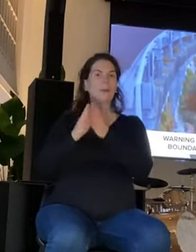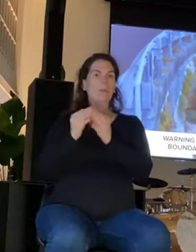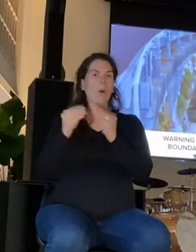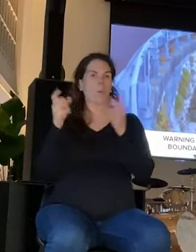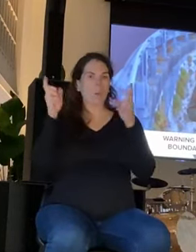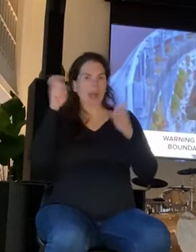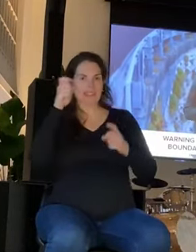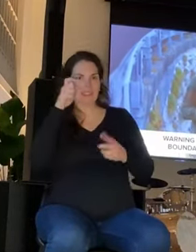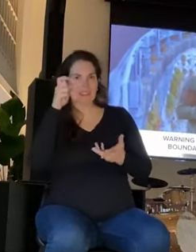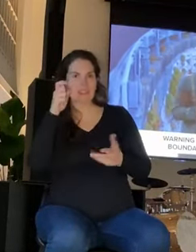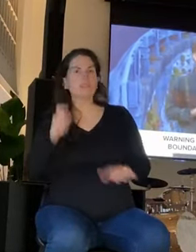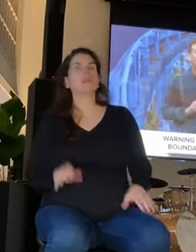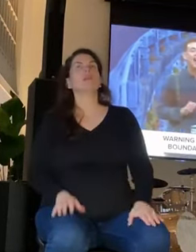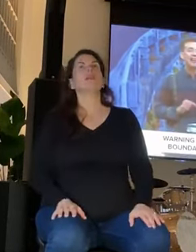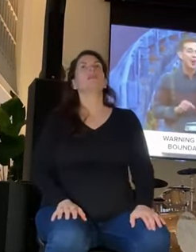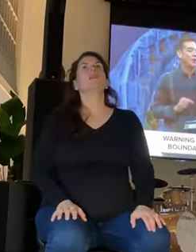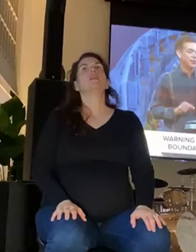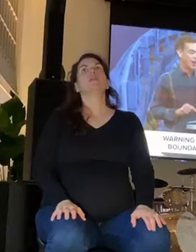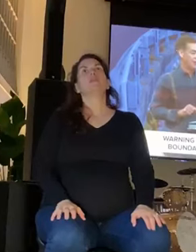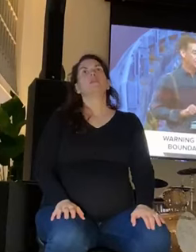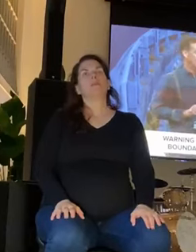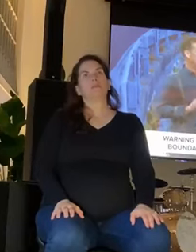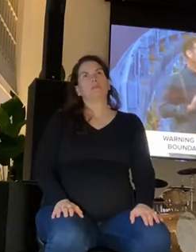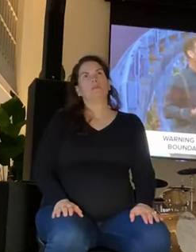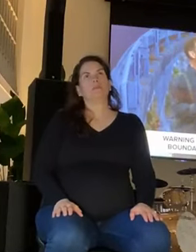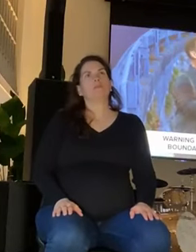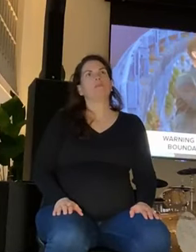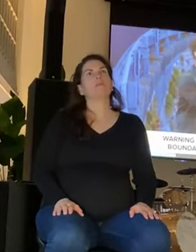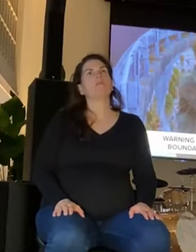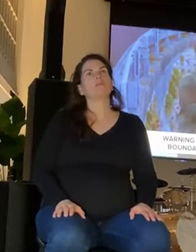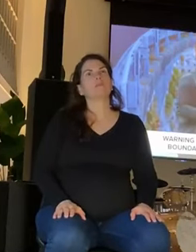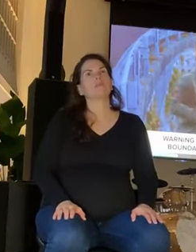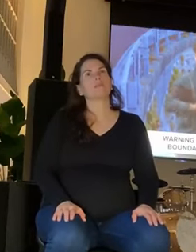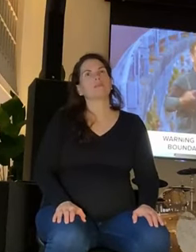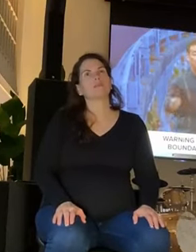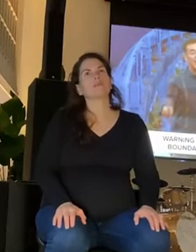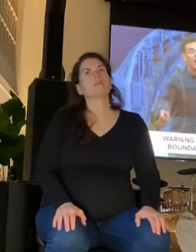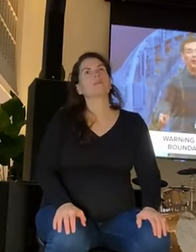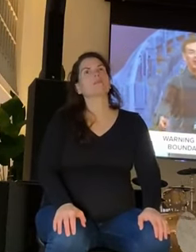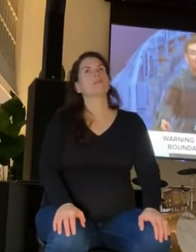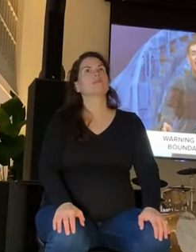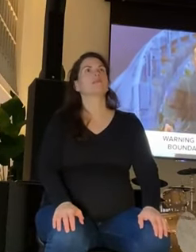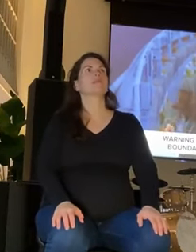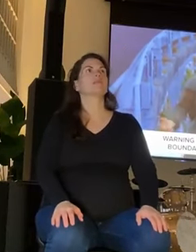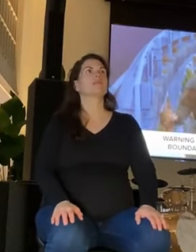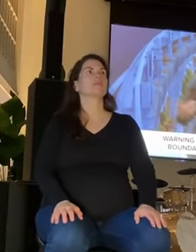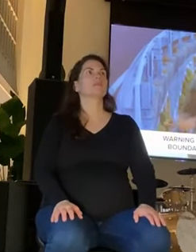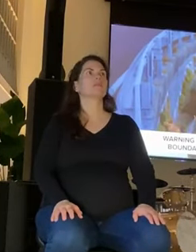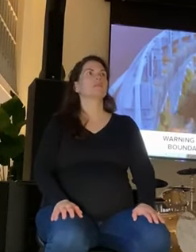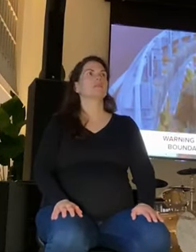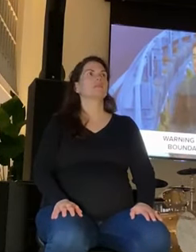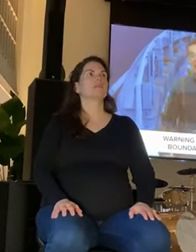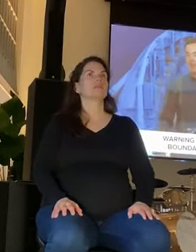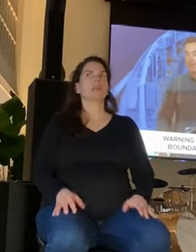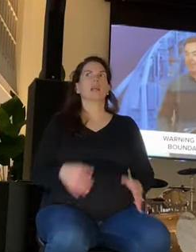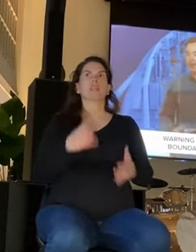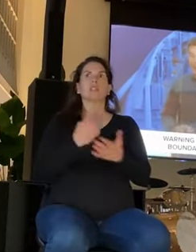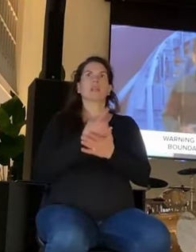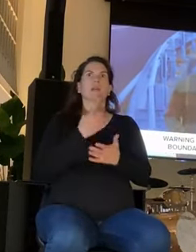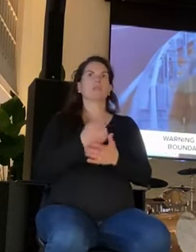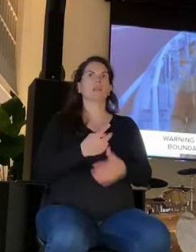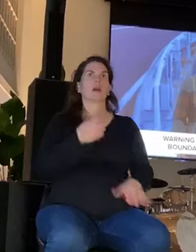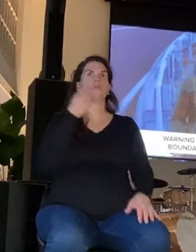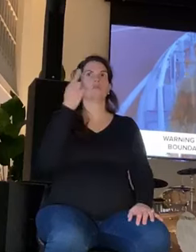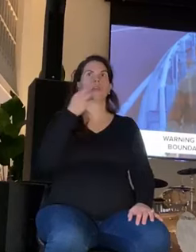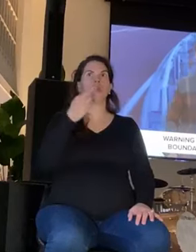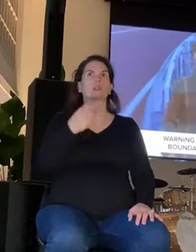this. Sometimes we find ourselves down a road or someplace we've already crashed, and we don't know how to get out.